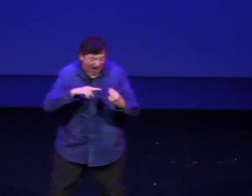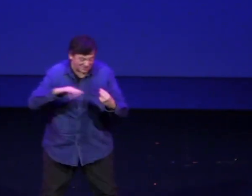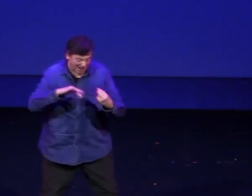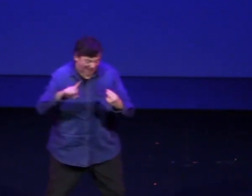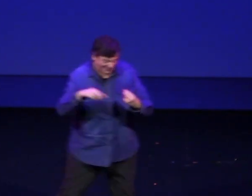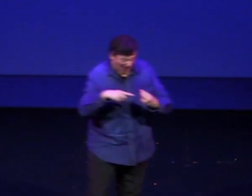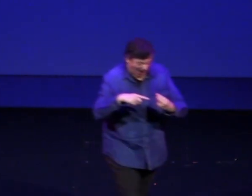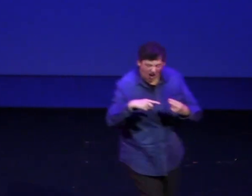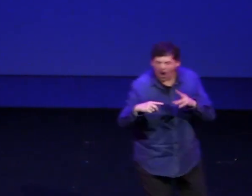too.